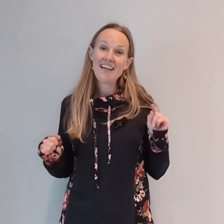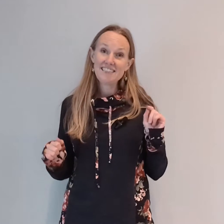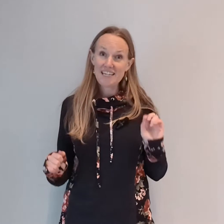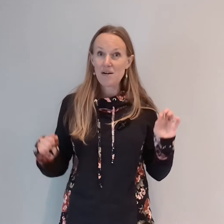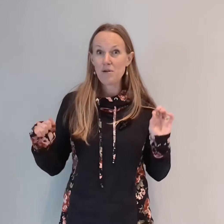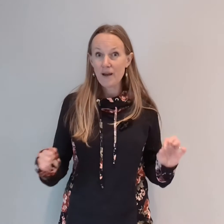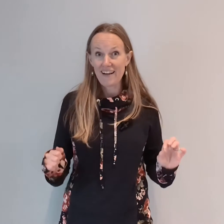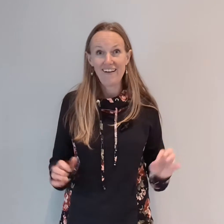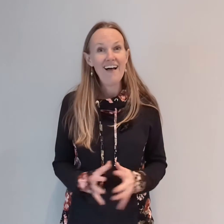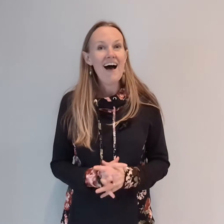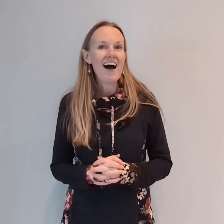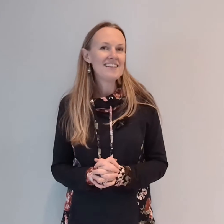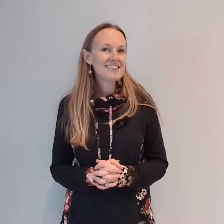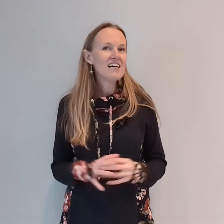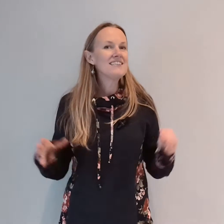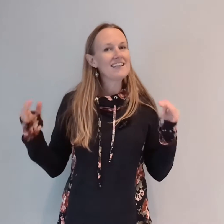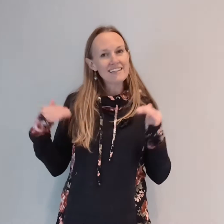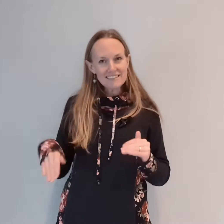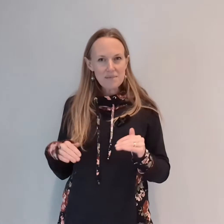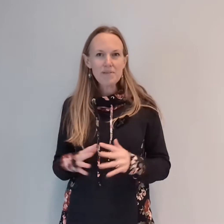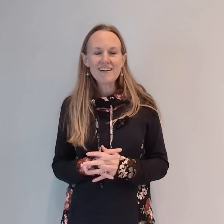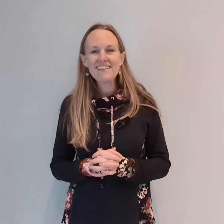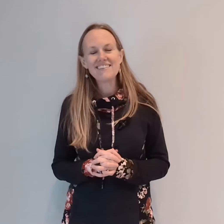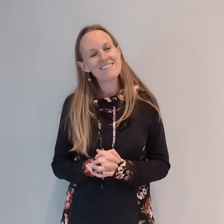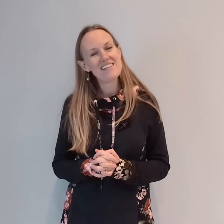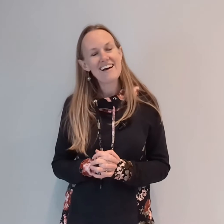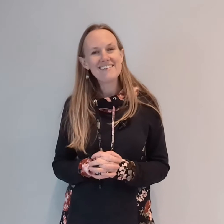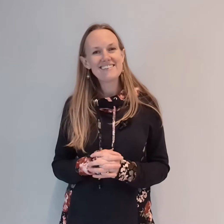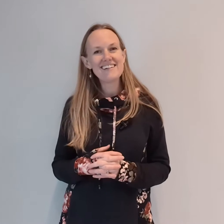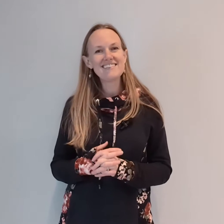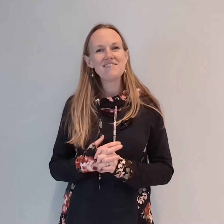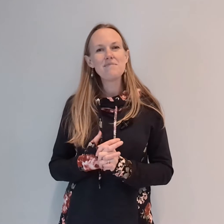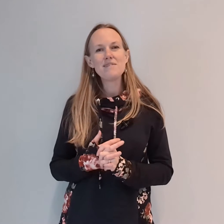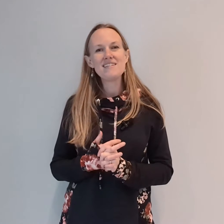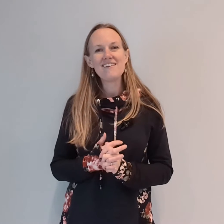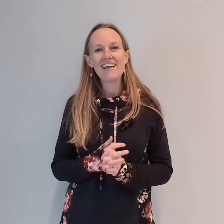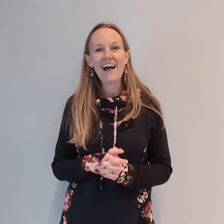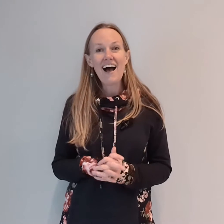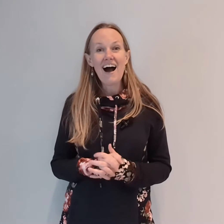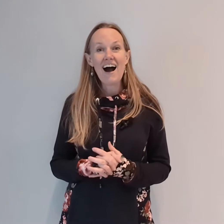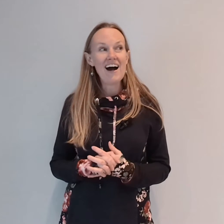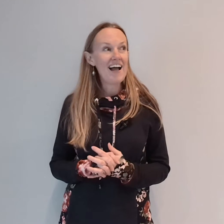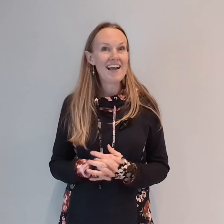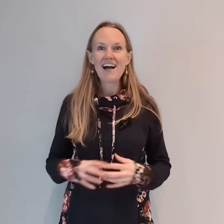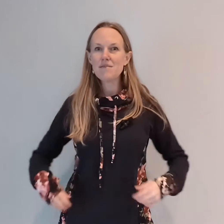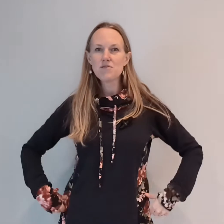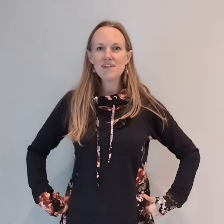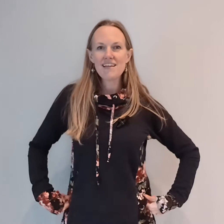and Jeremy Riddle. This song is a little simpler than some of the other songs that we've been doing. And I am doing it in